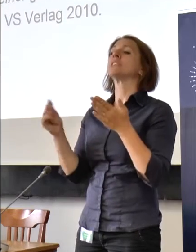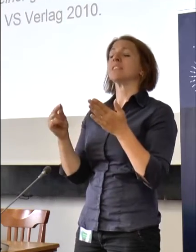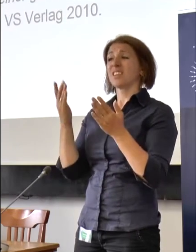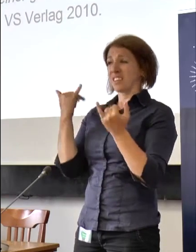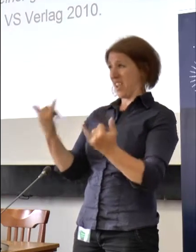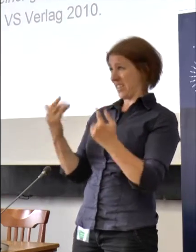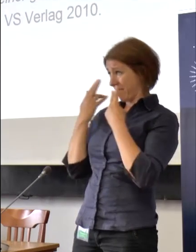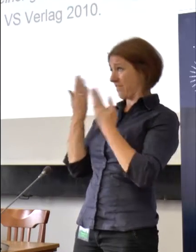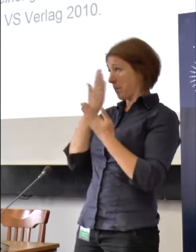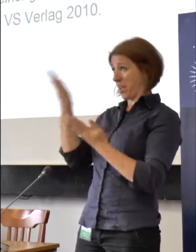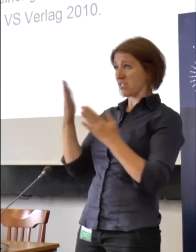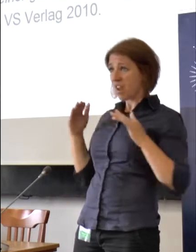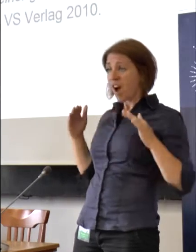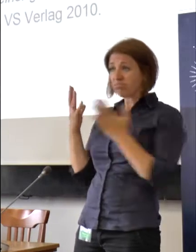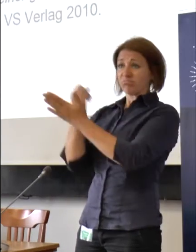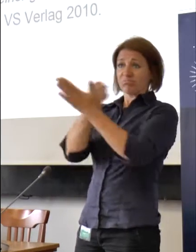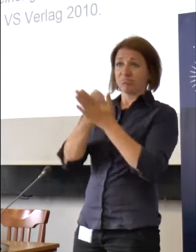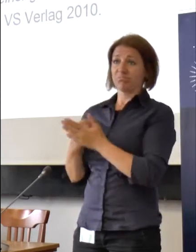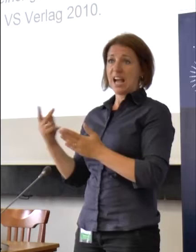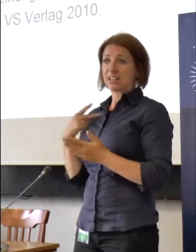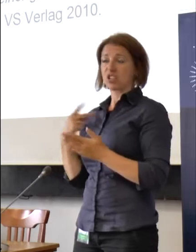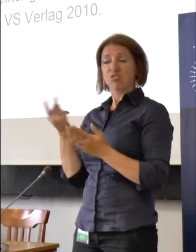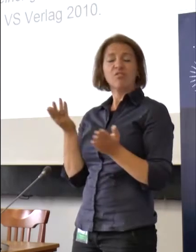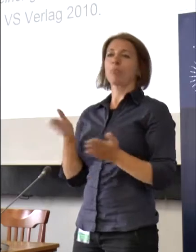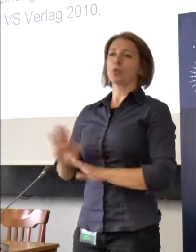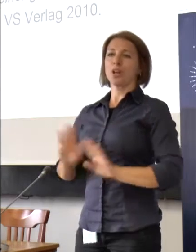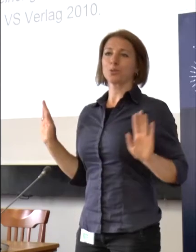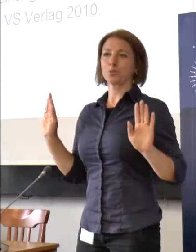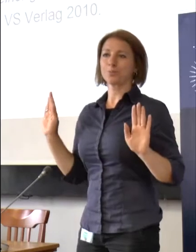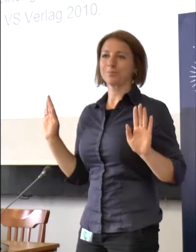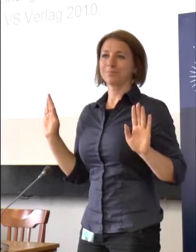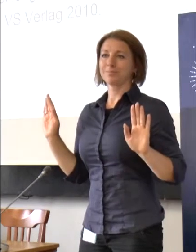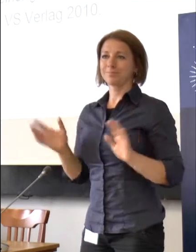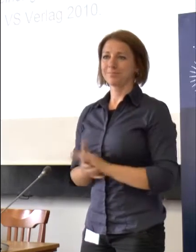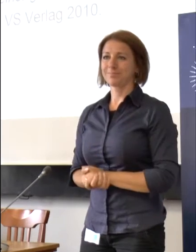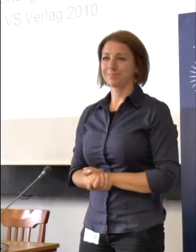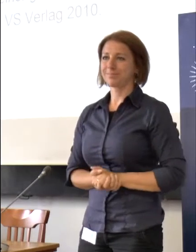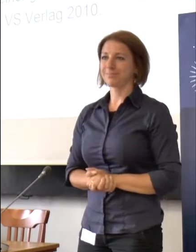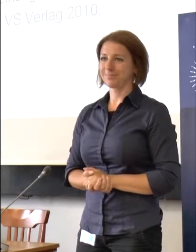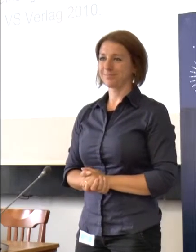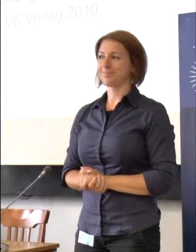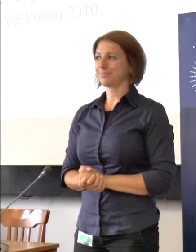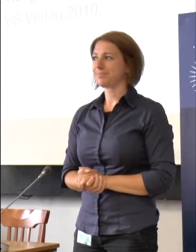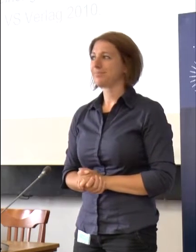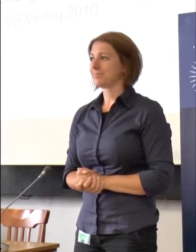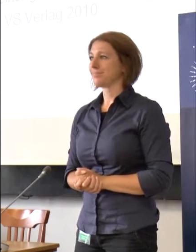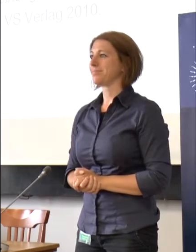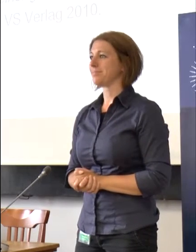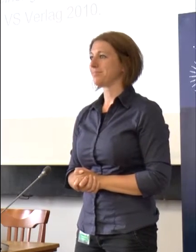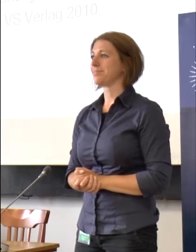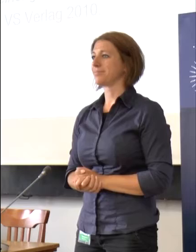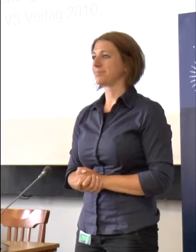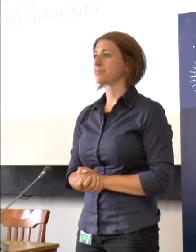has no feeling for a real plurilingualism. So learning languages in